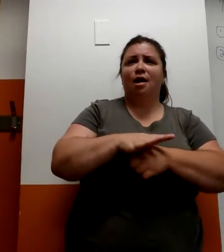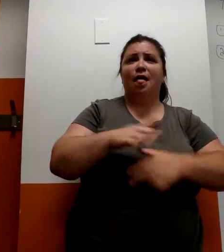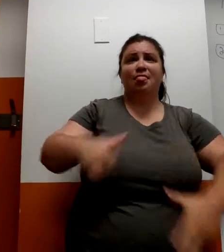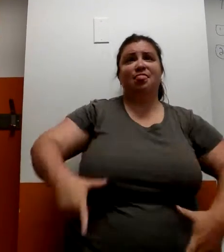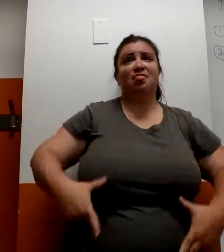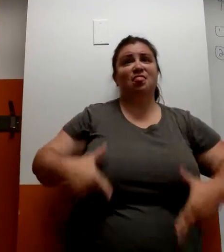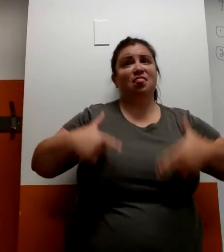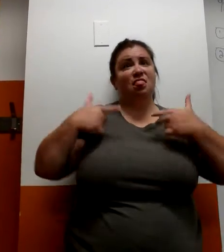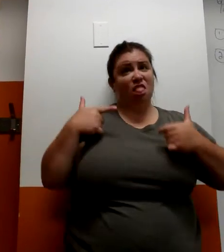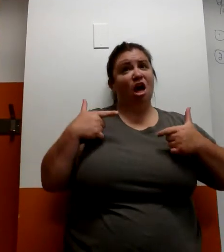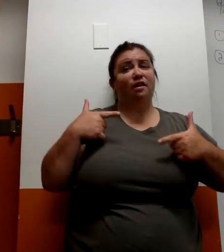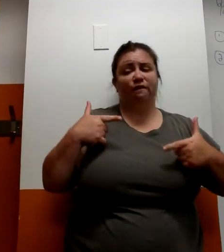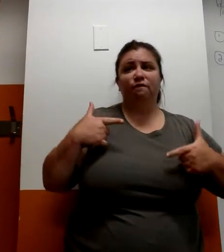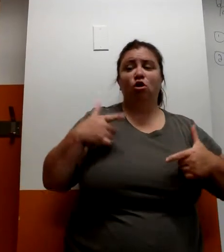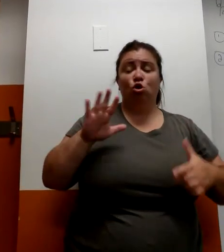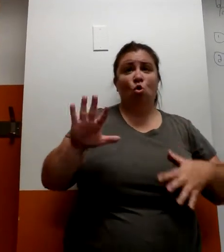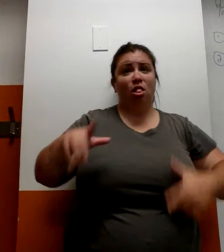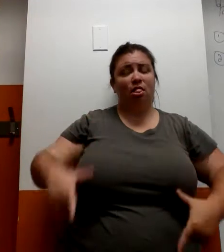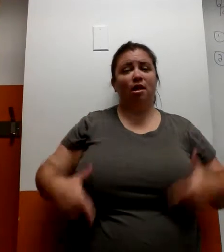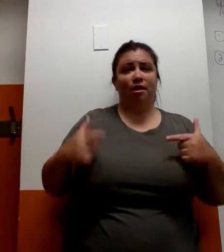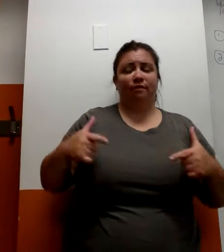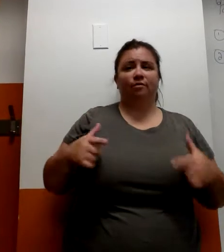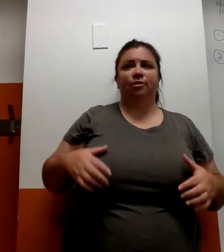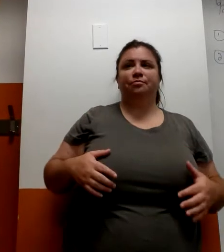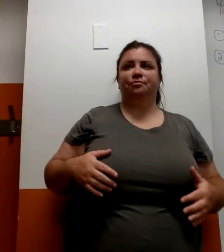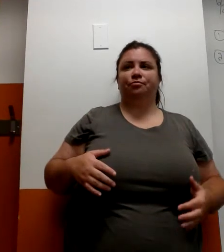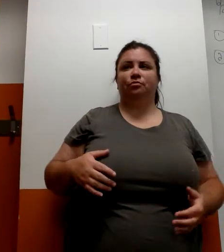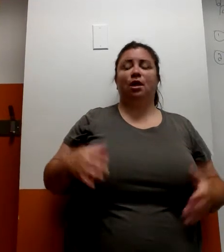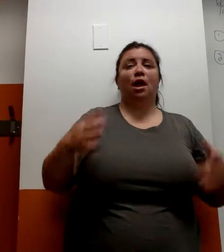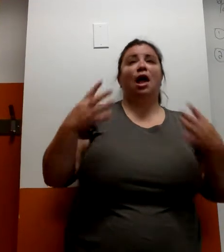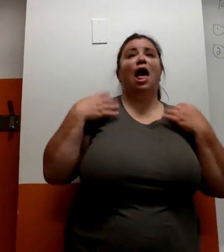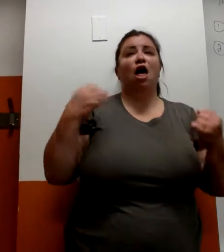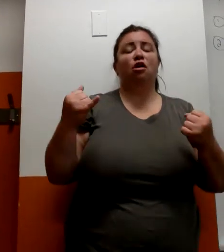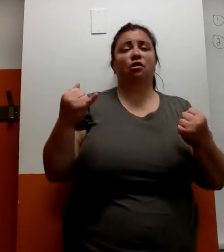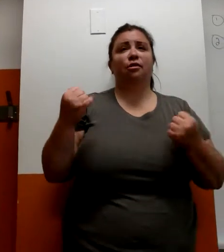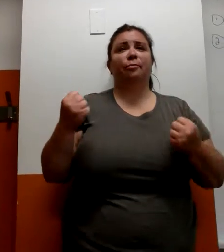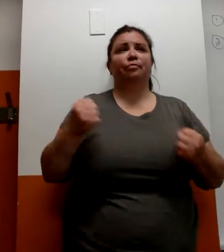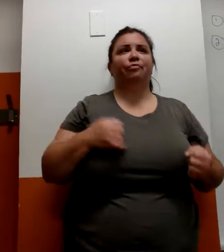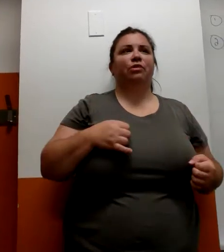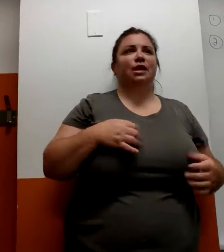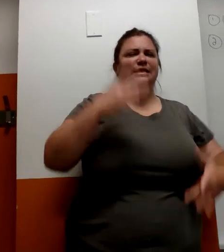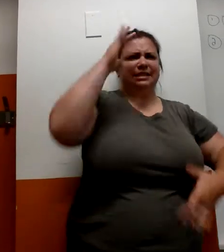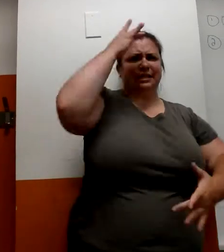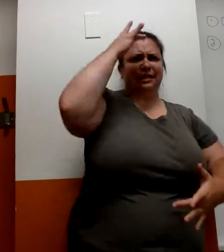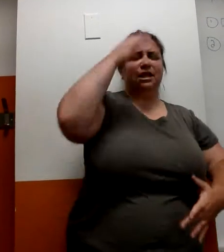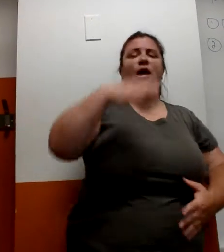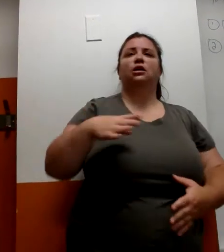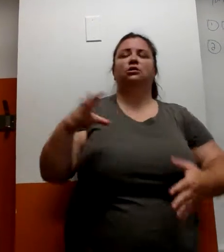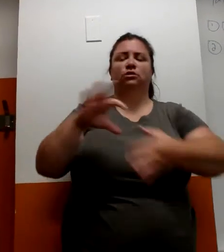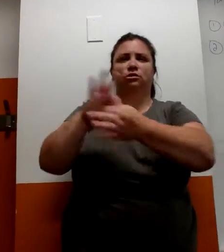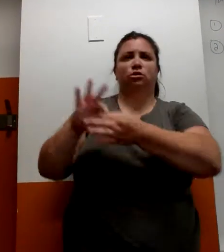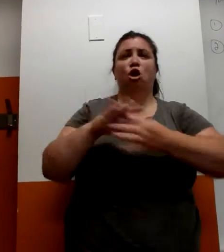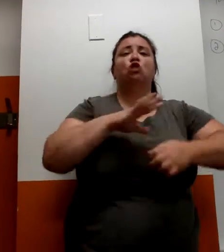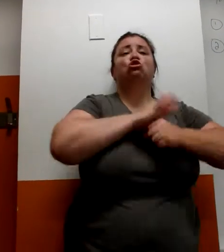like lifestyle. Good word. We talked about the link between health and illness can sometimes, between stress and illness can sometimes